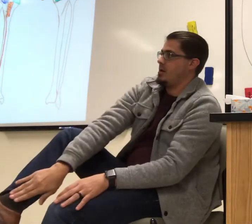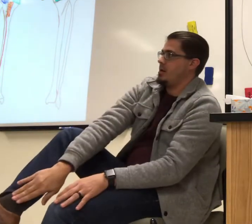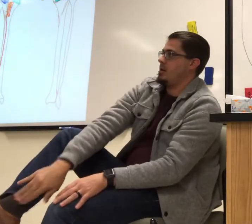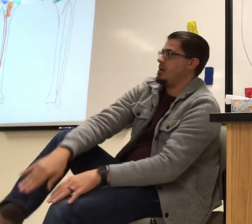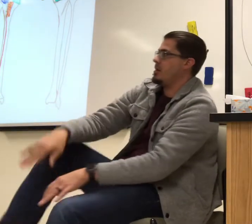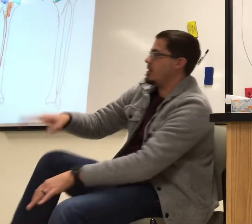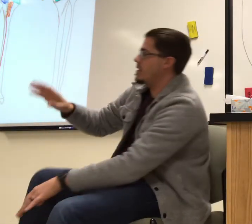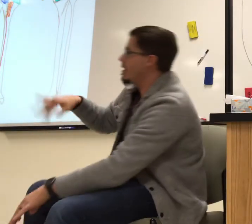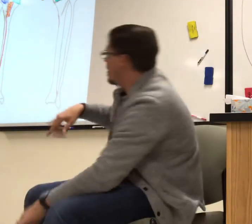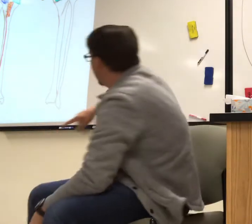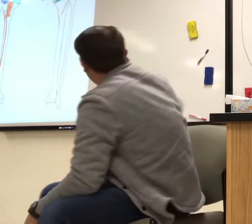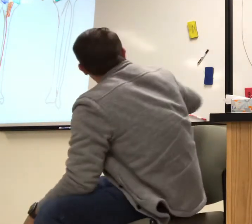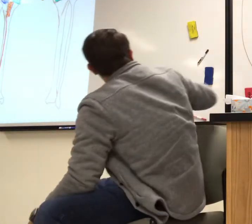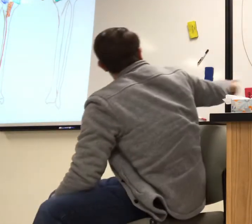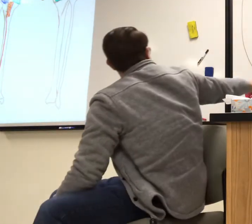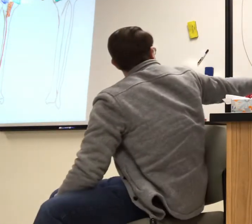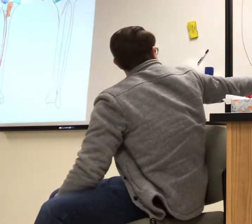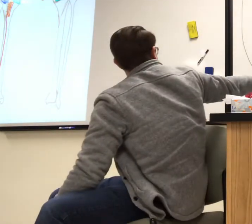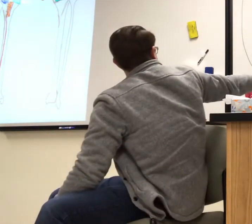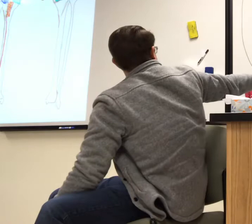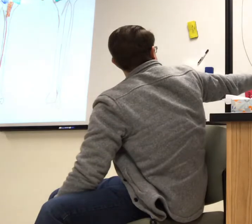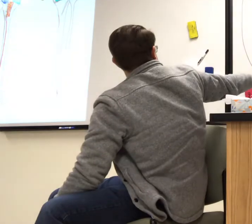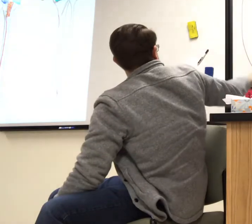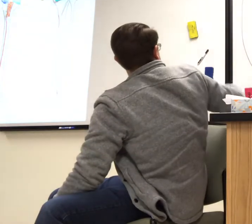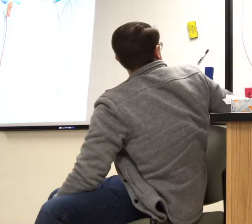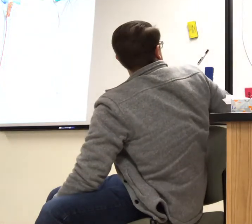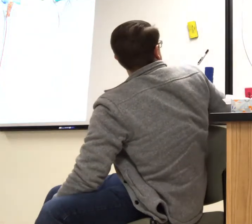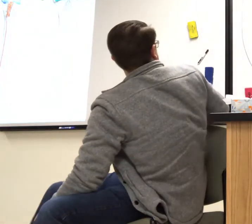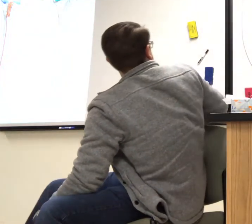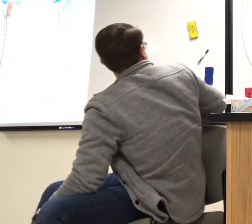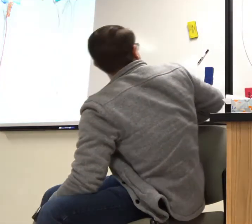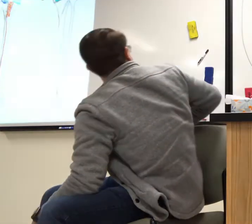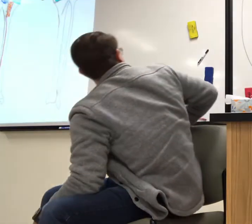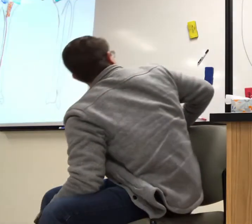Well, let me bubble it in here. I'll use, how